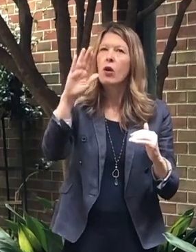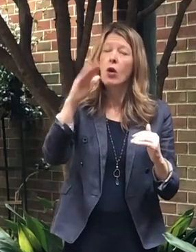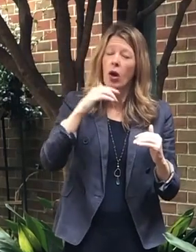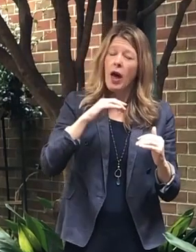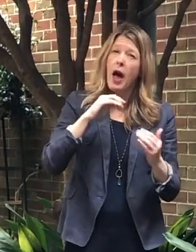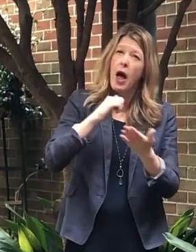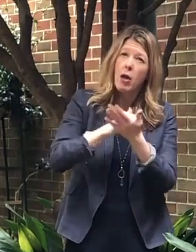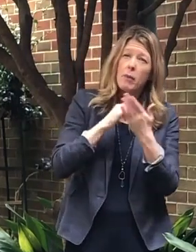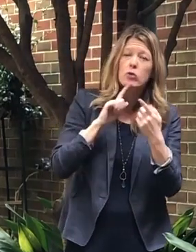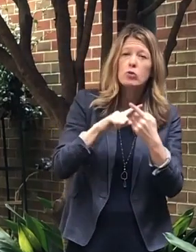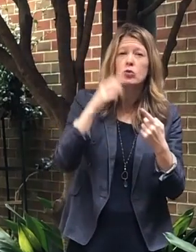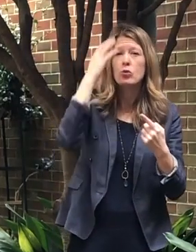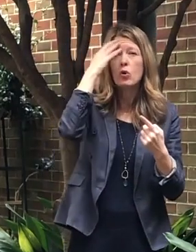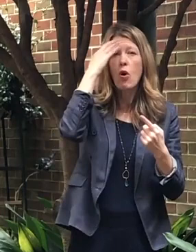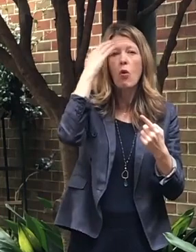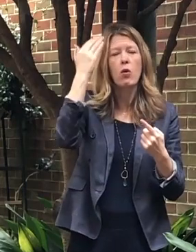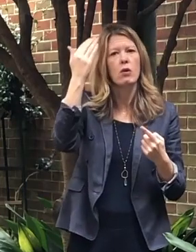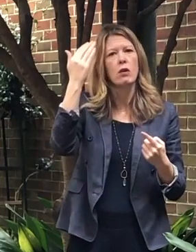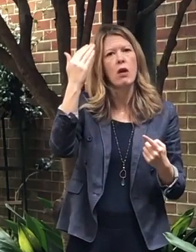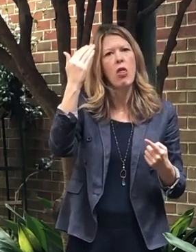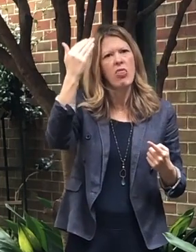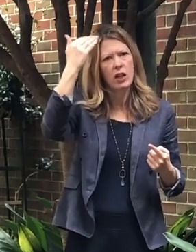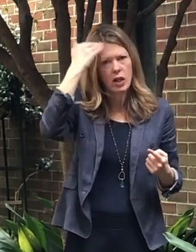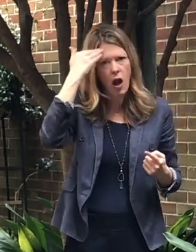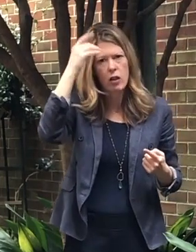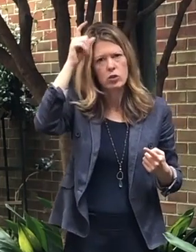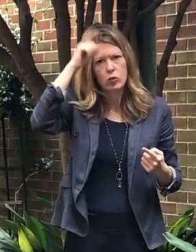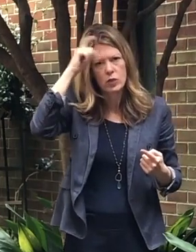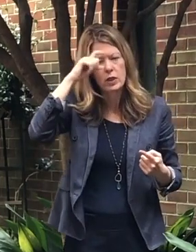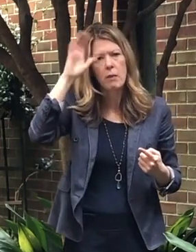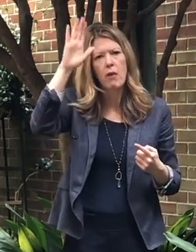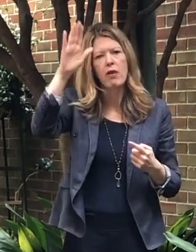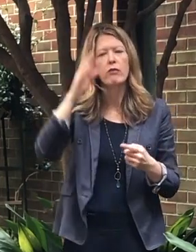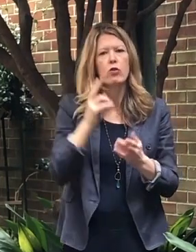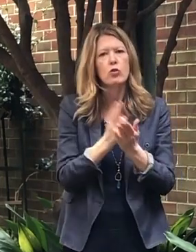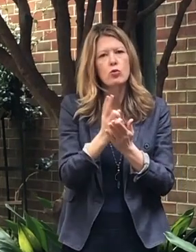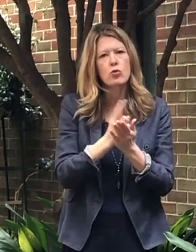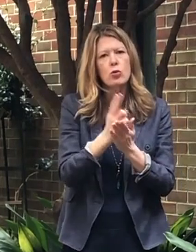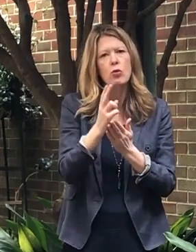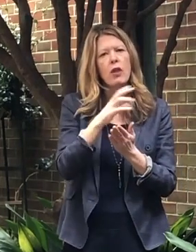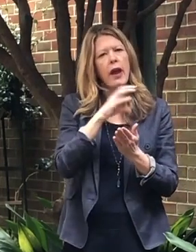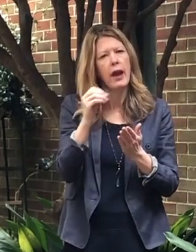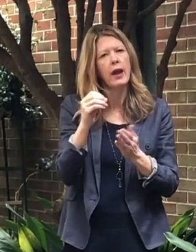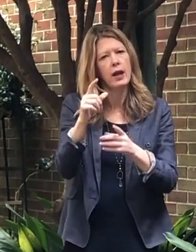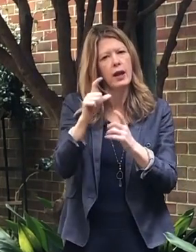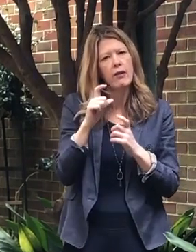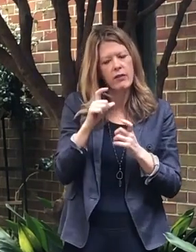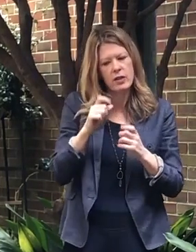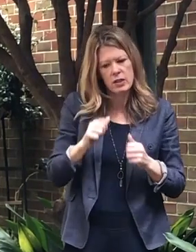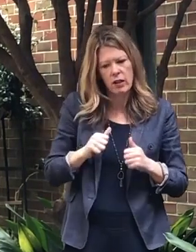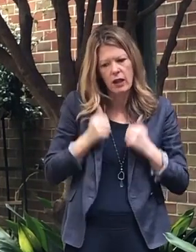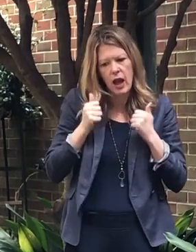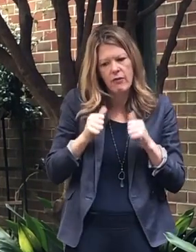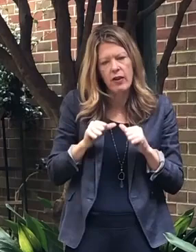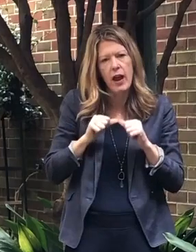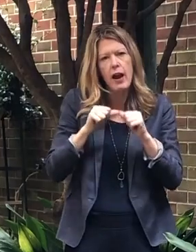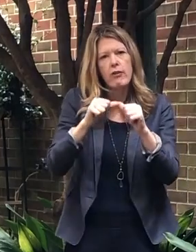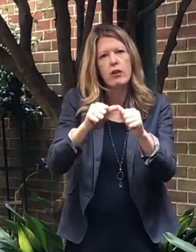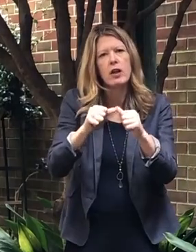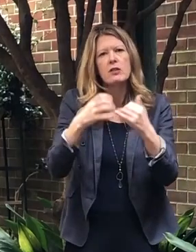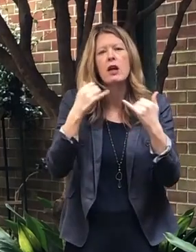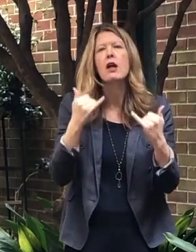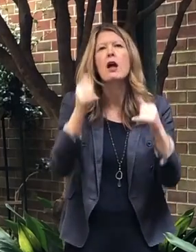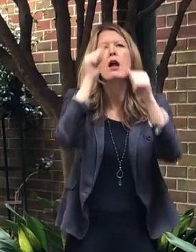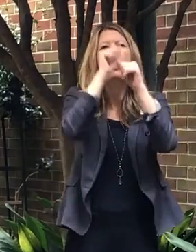truth, and in the age to come, life everlasting. Amen. Let us bless